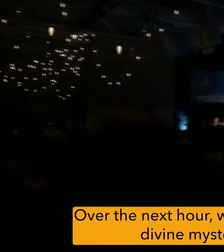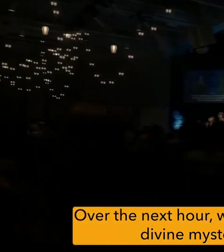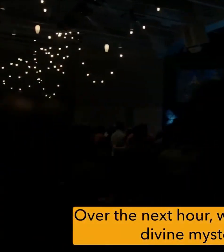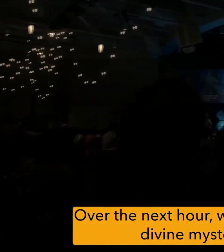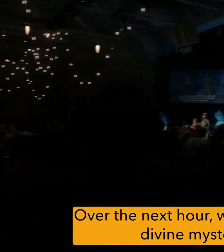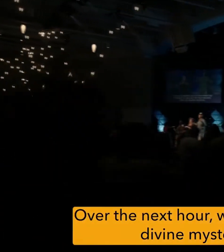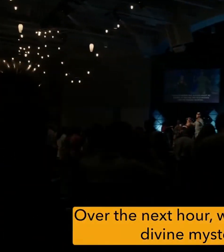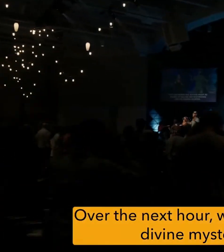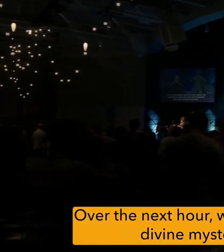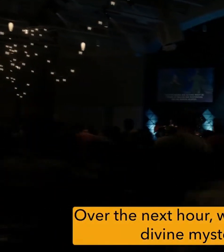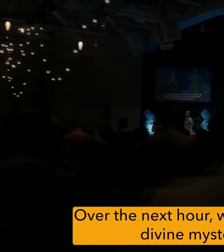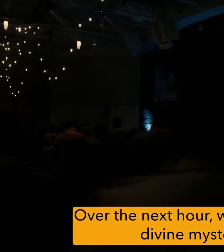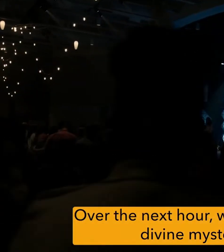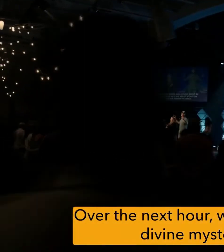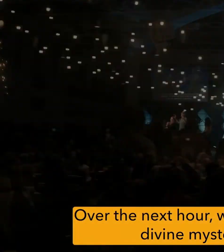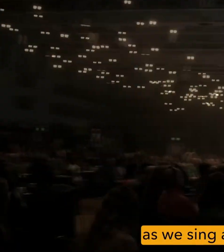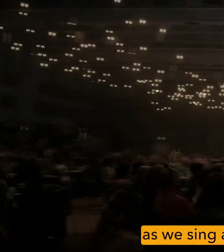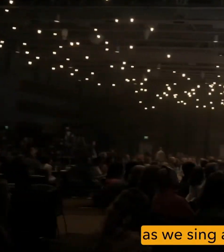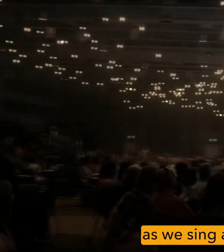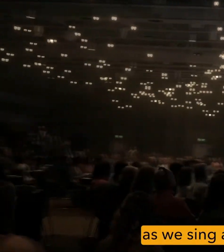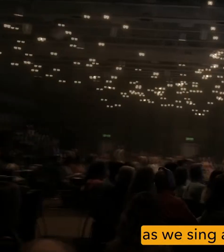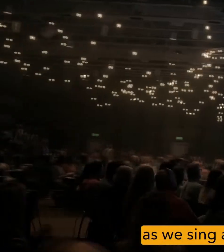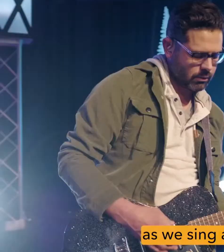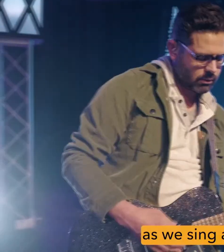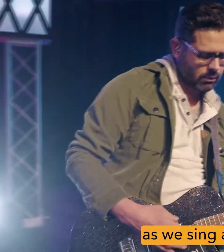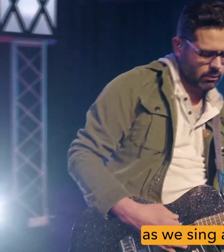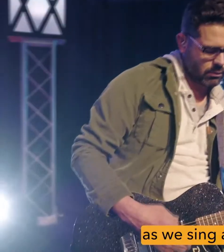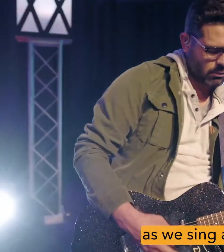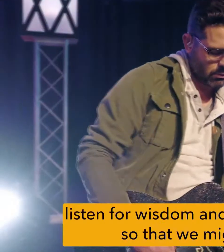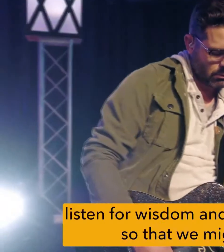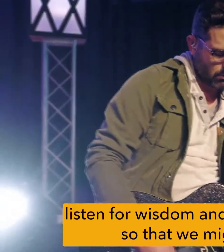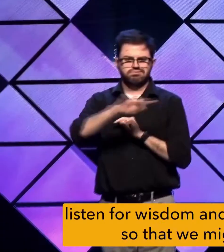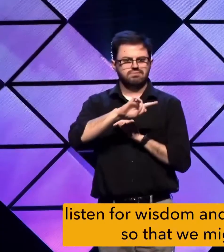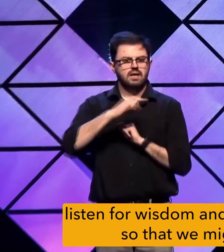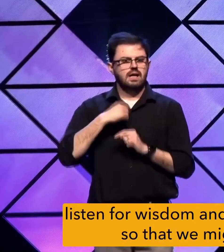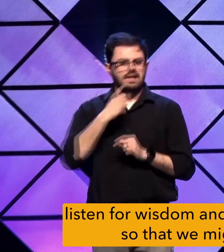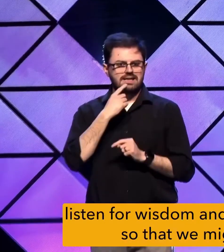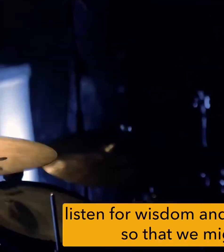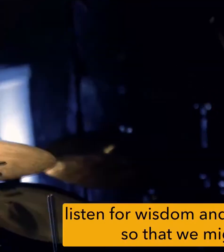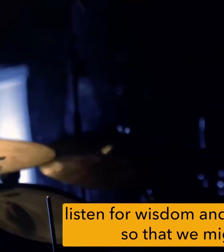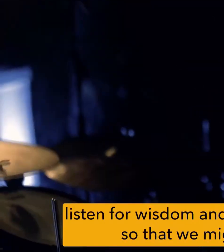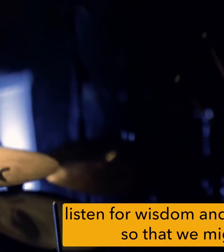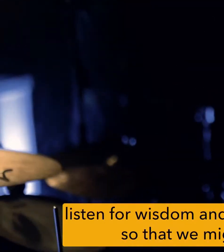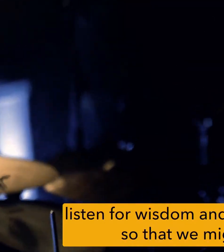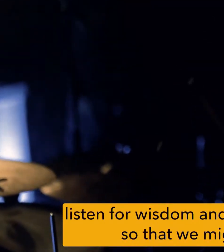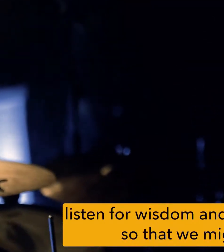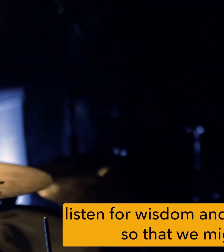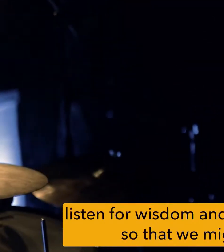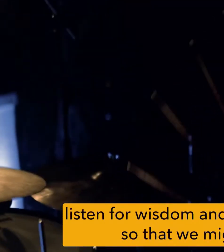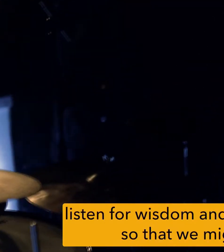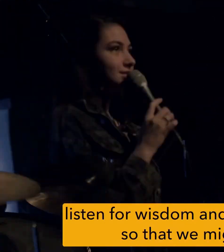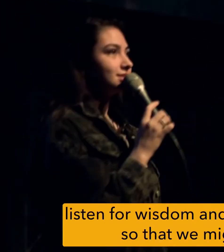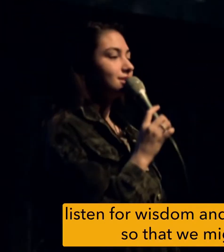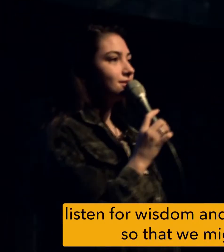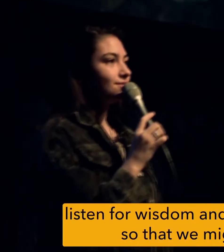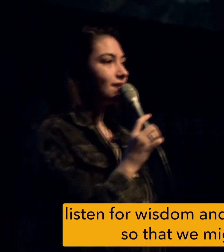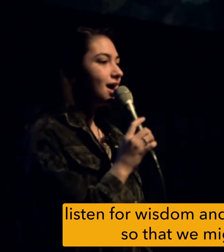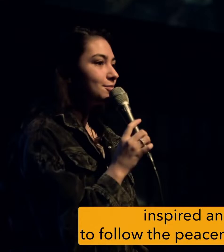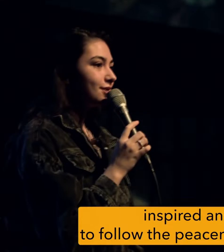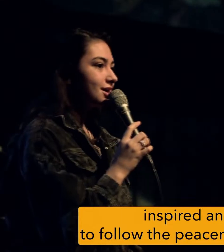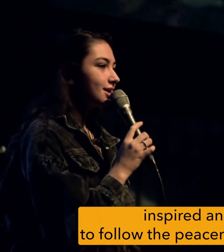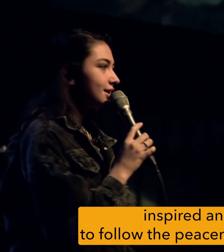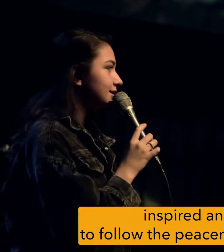we'll experience the divine mystery together as we sing a few songs, listen for wisdom, and share in communion so that we might leave